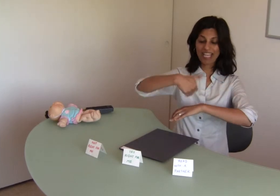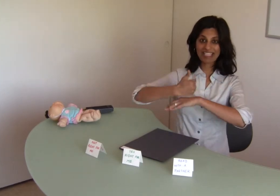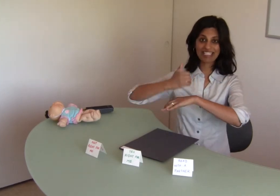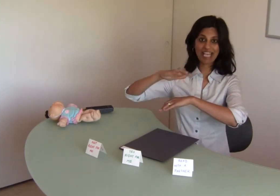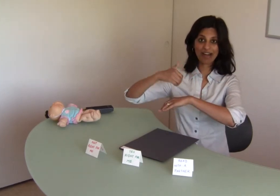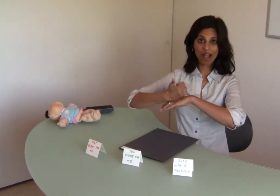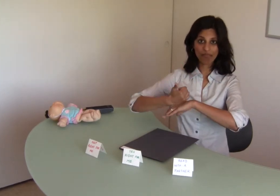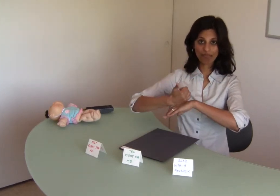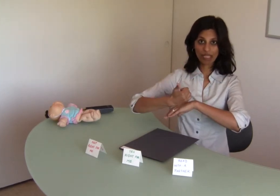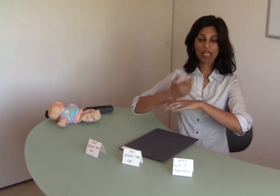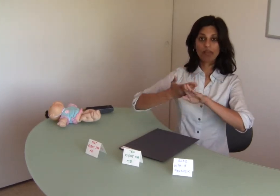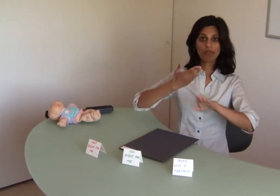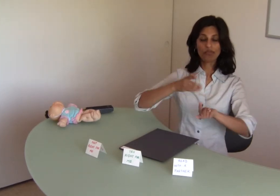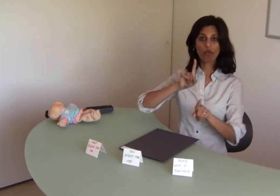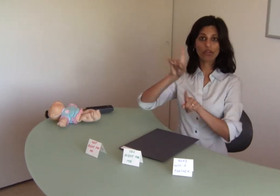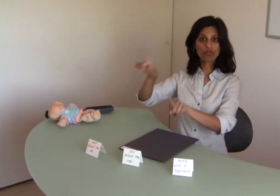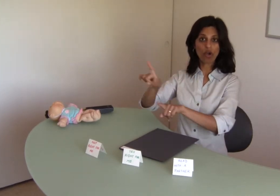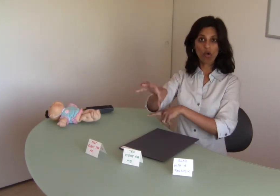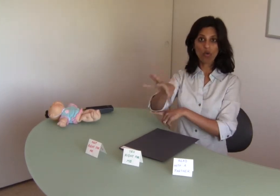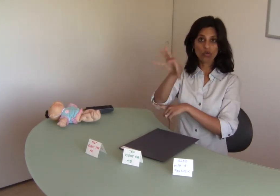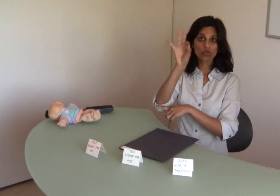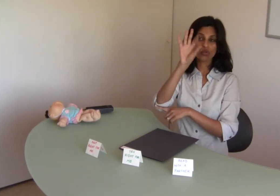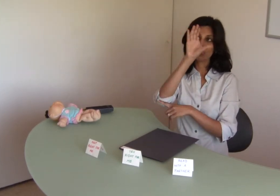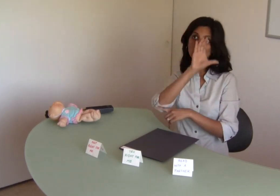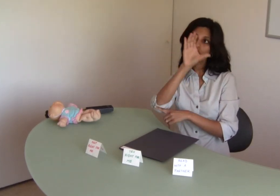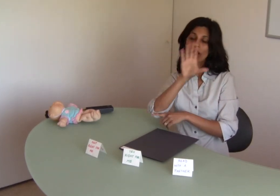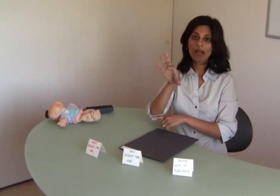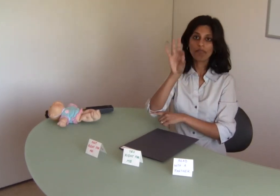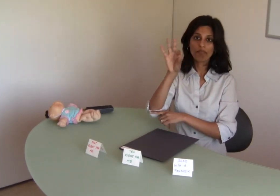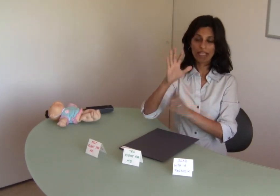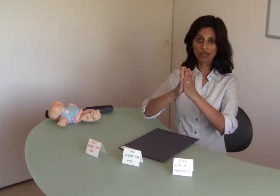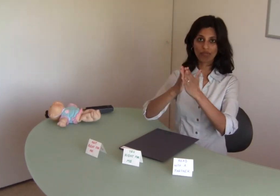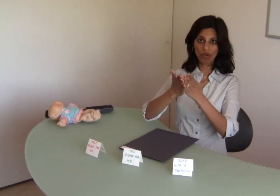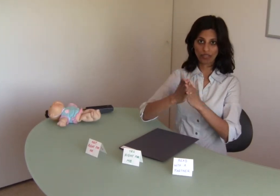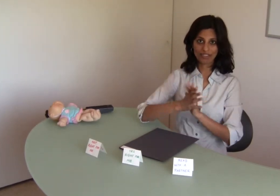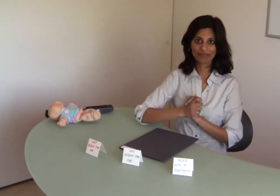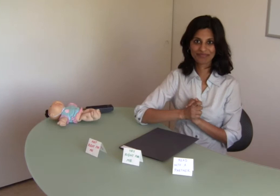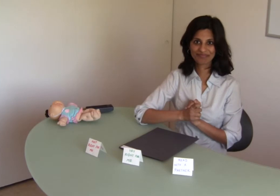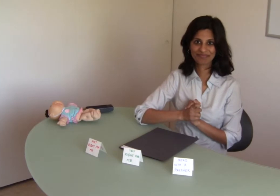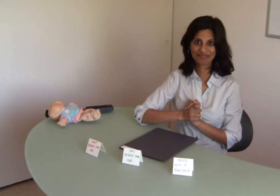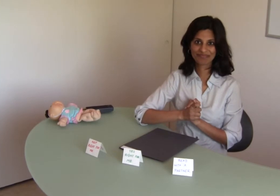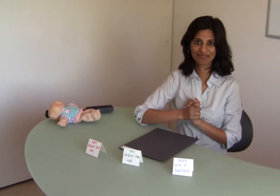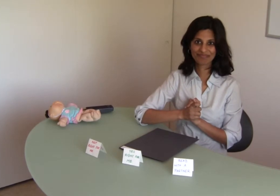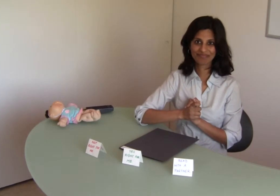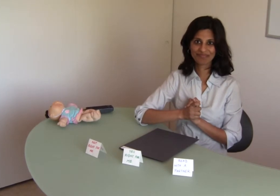is set up before you go to pick your books.